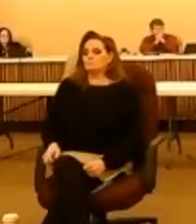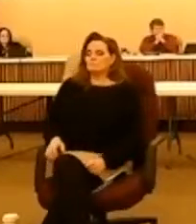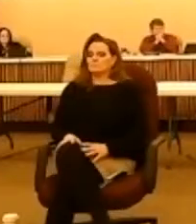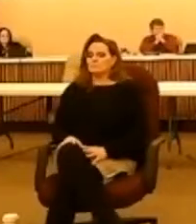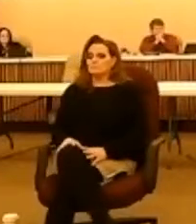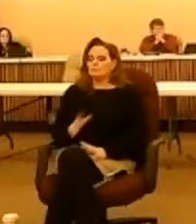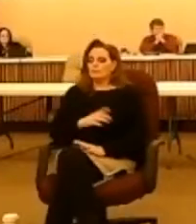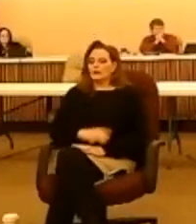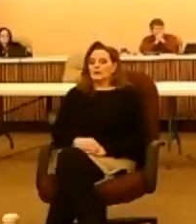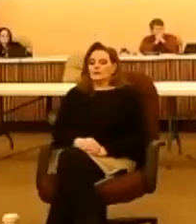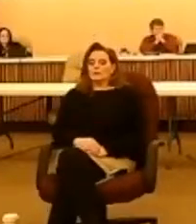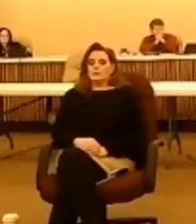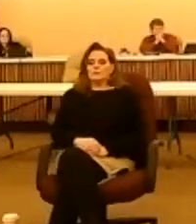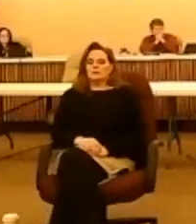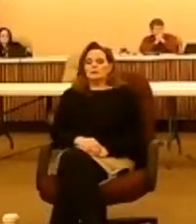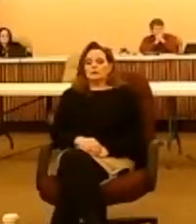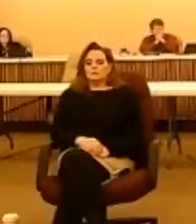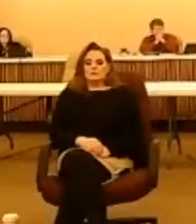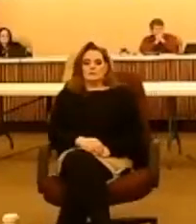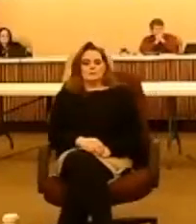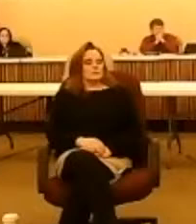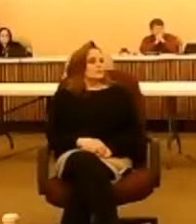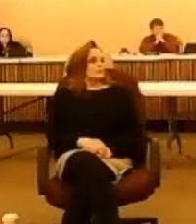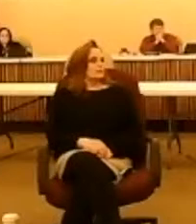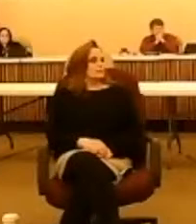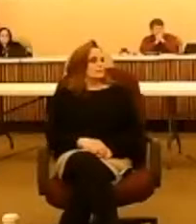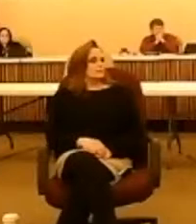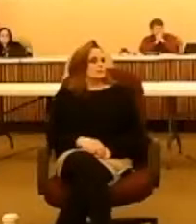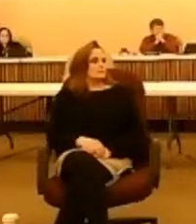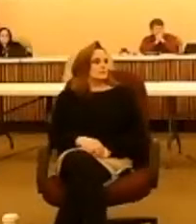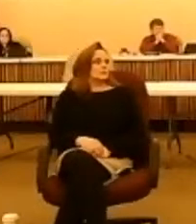we'll just logistically. Don, can you turn your microphone on?